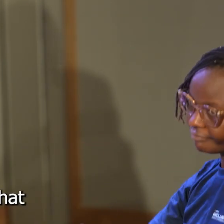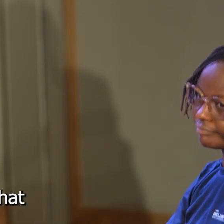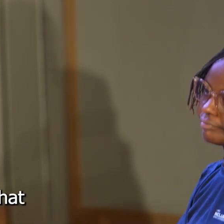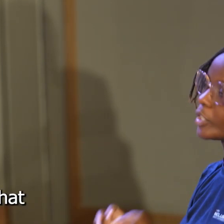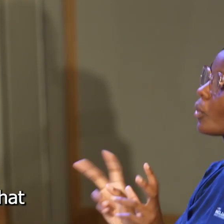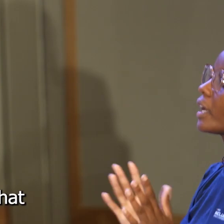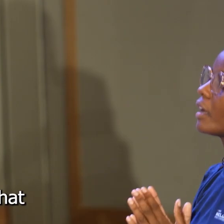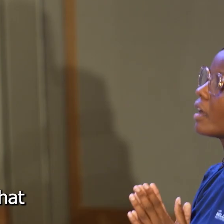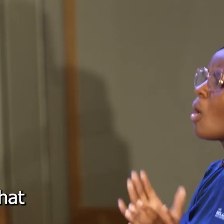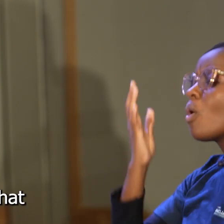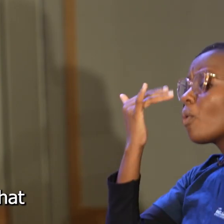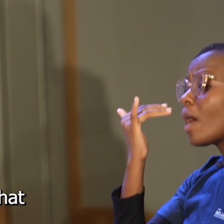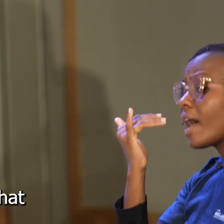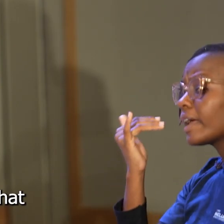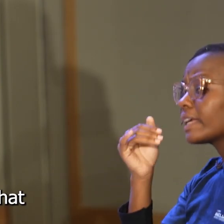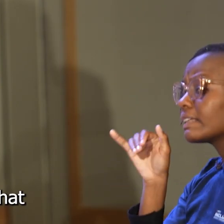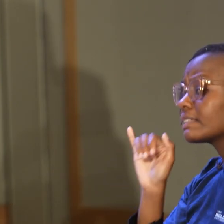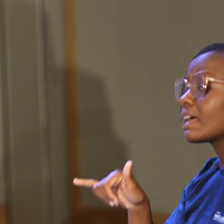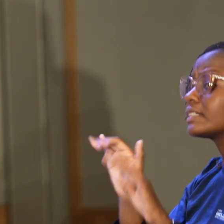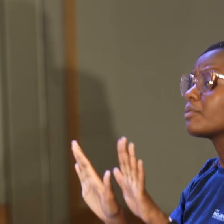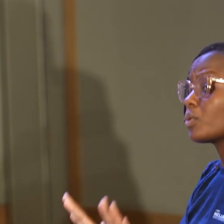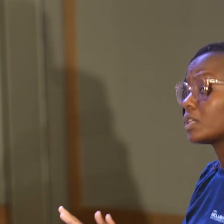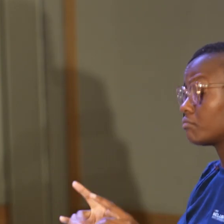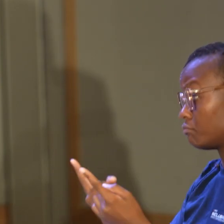So why is it important? You understand that